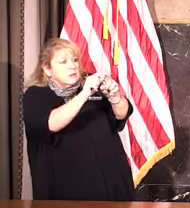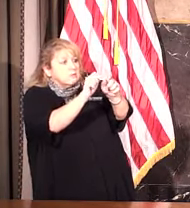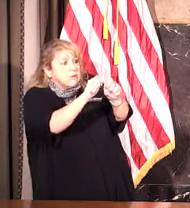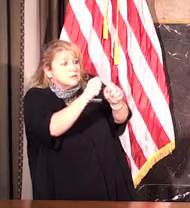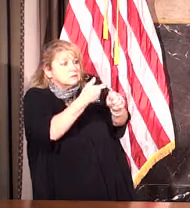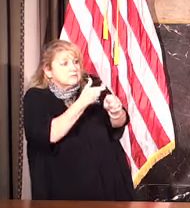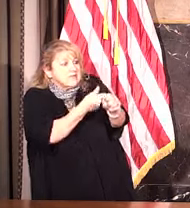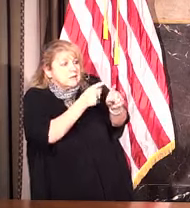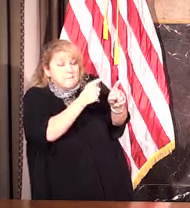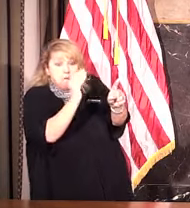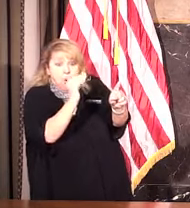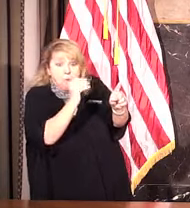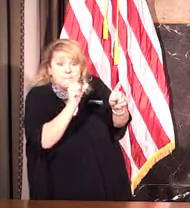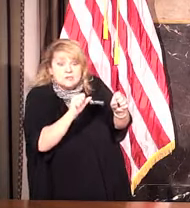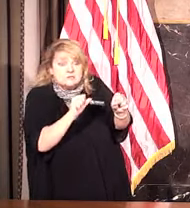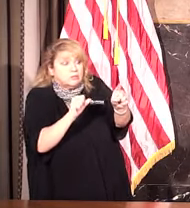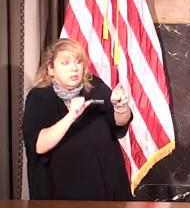and as a doctor.